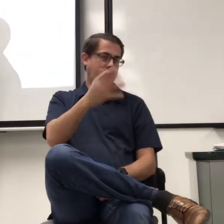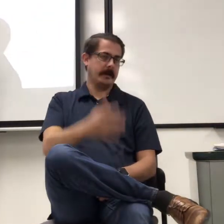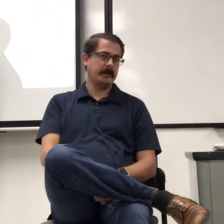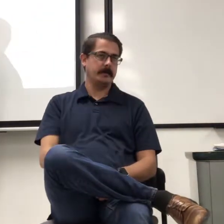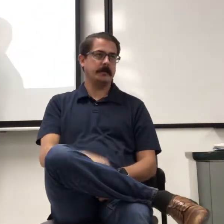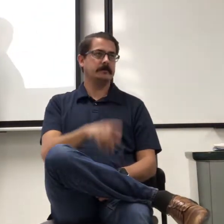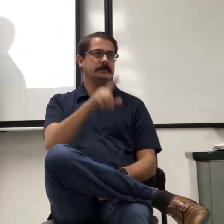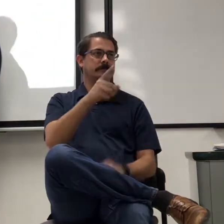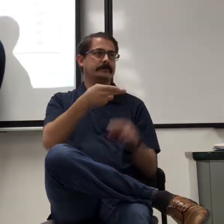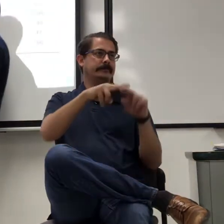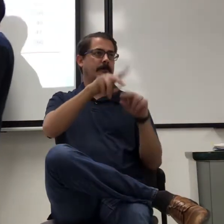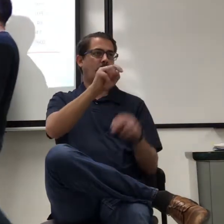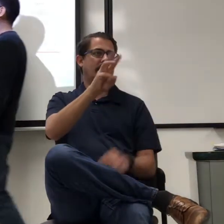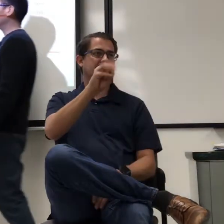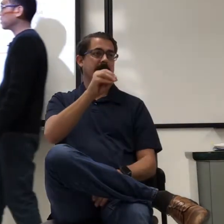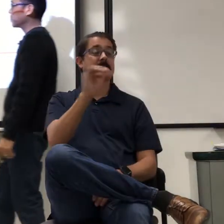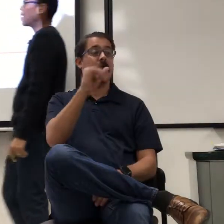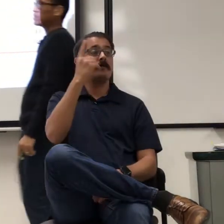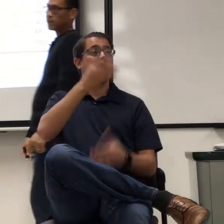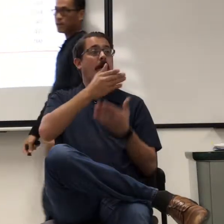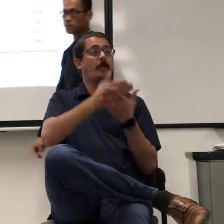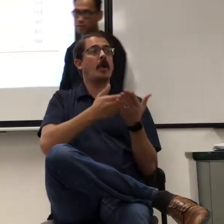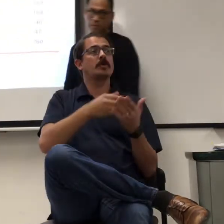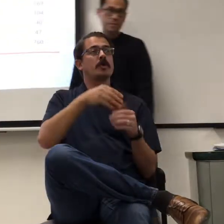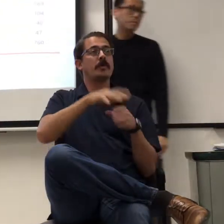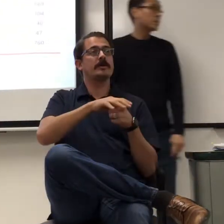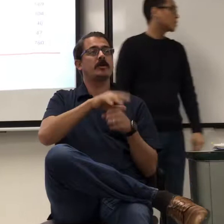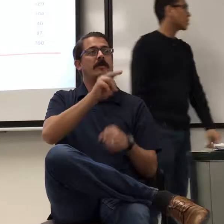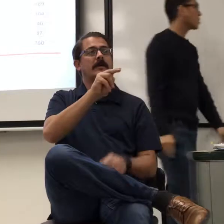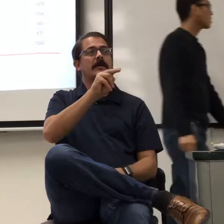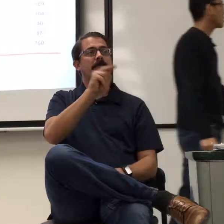did the same thing for the partial pressure of nitrogen, it's about 600.